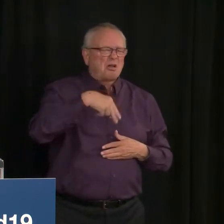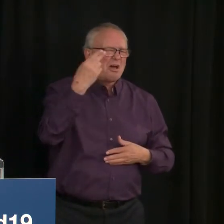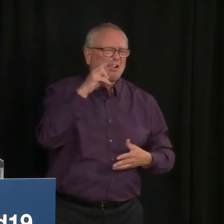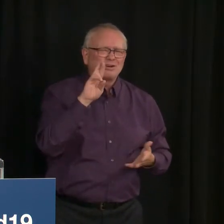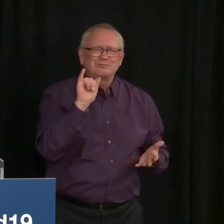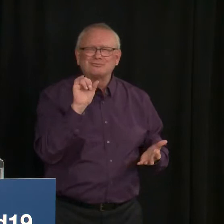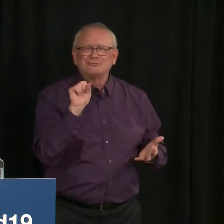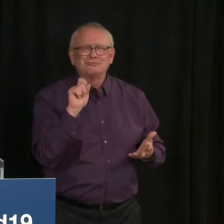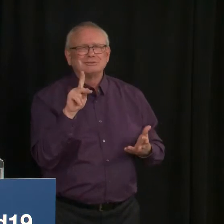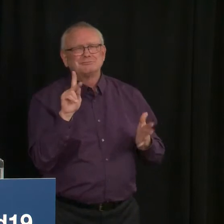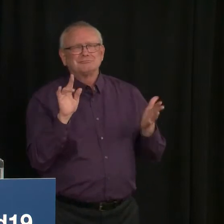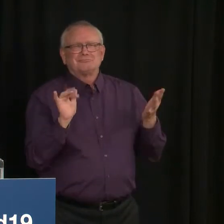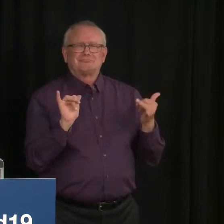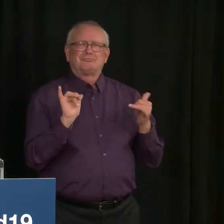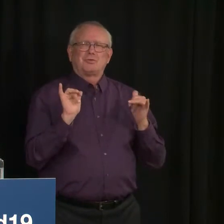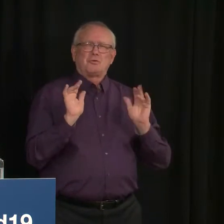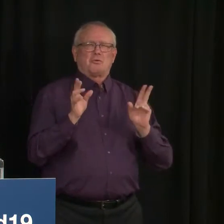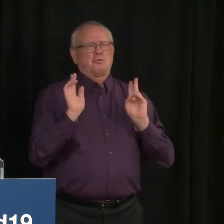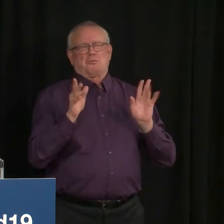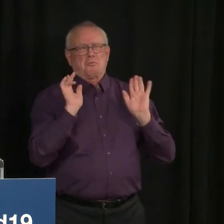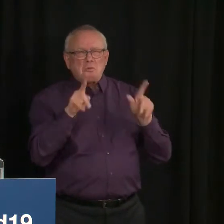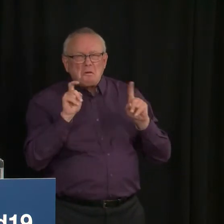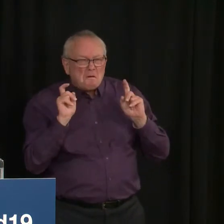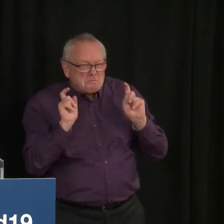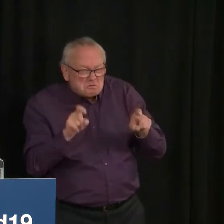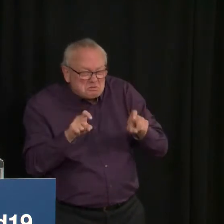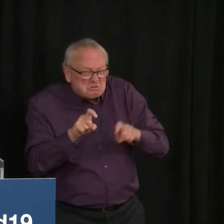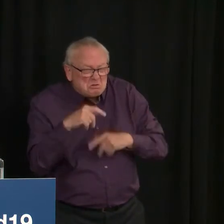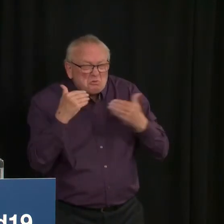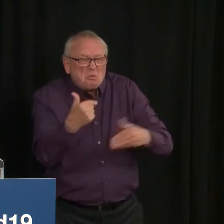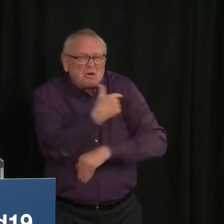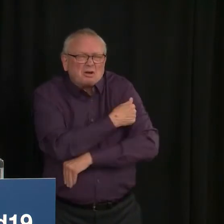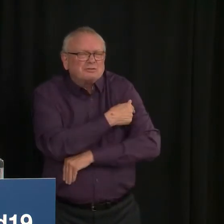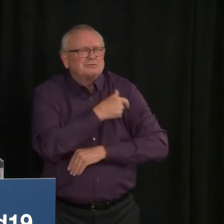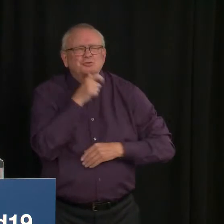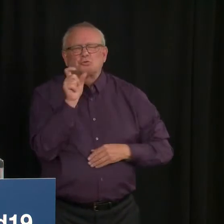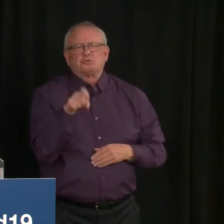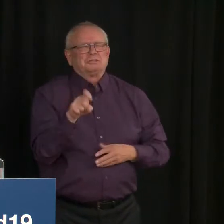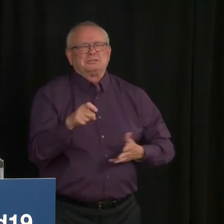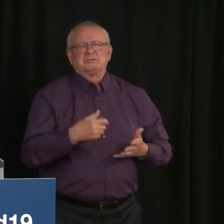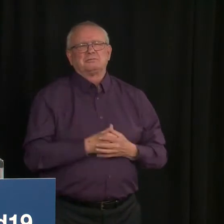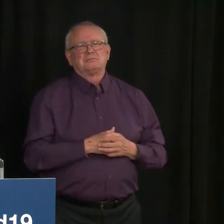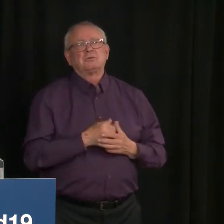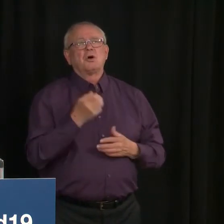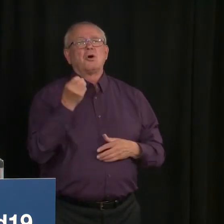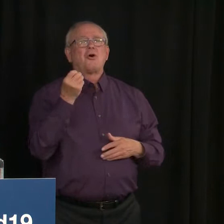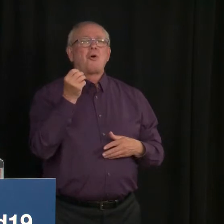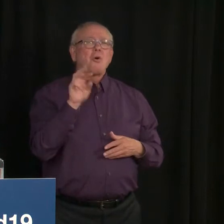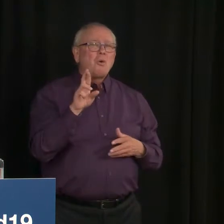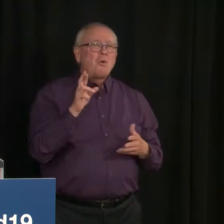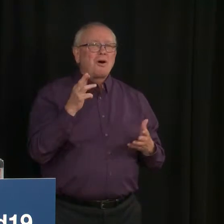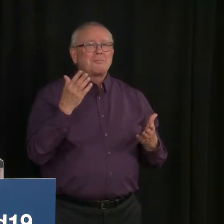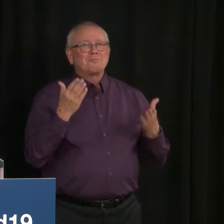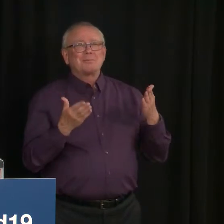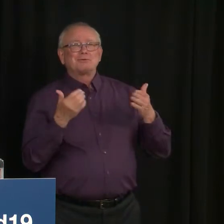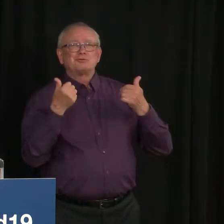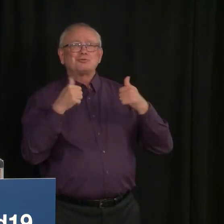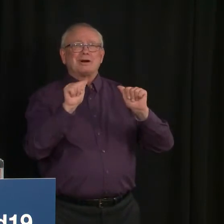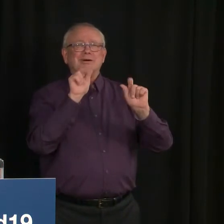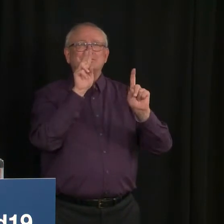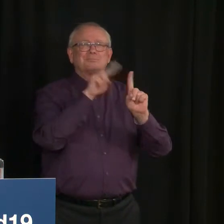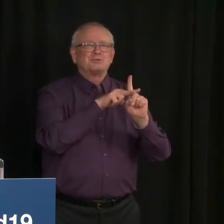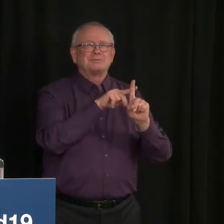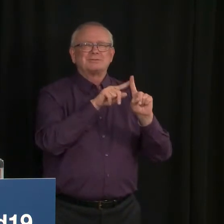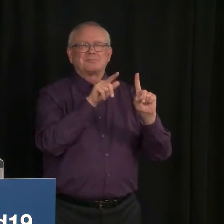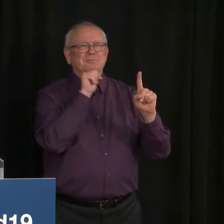of being immunized. And sometimes, again, it's about perhaps they've tried to get an appointment when they were first eligible and weren't able immediately to